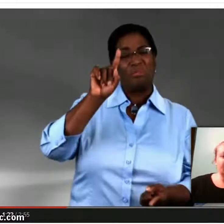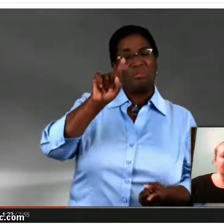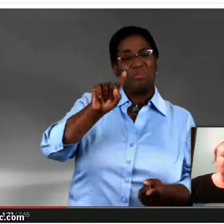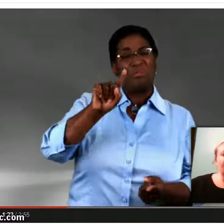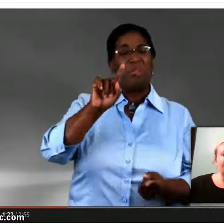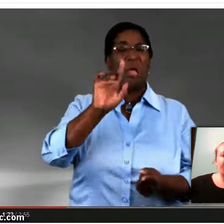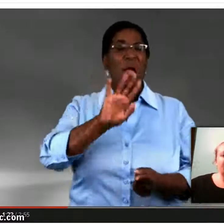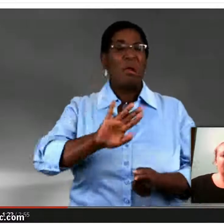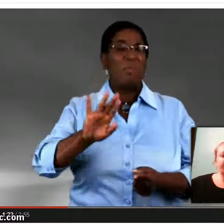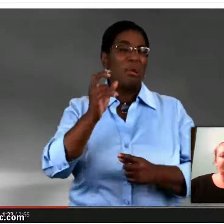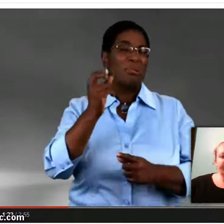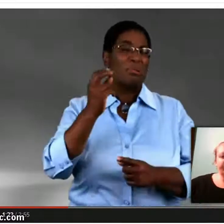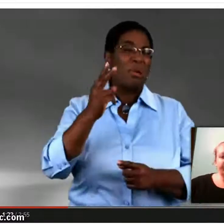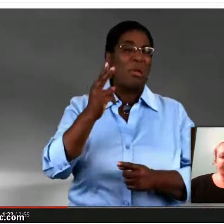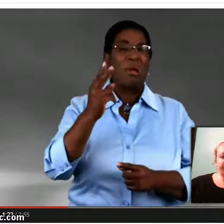is perfect.